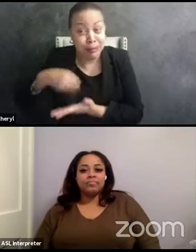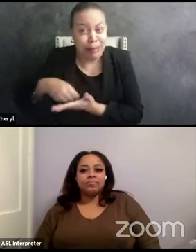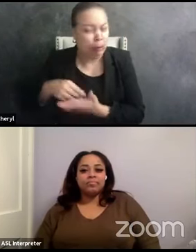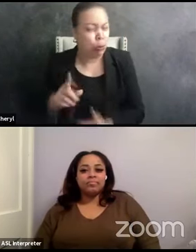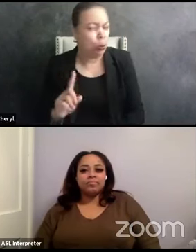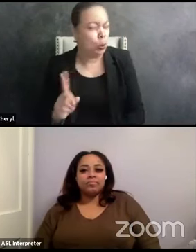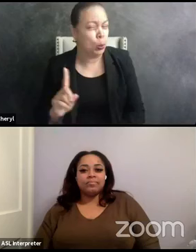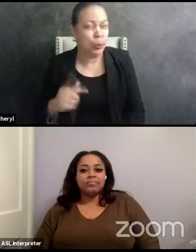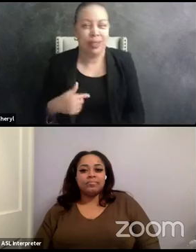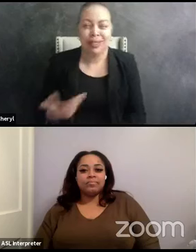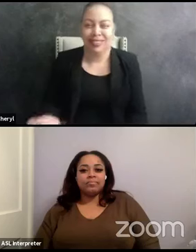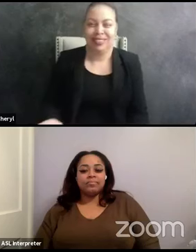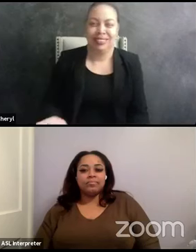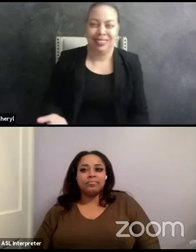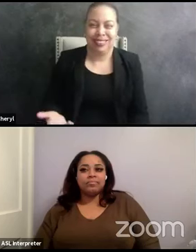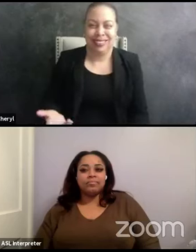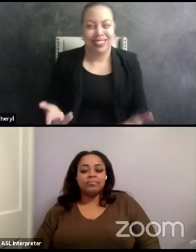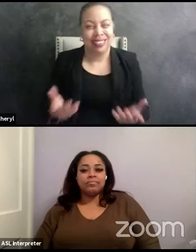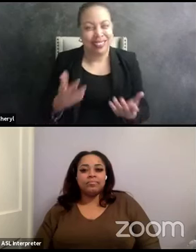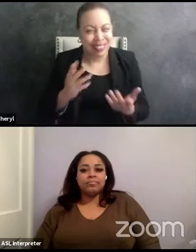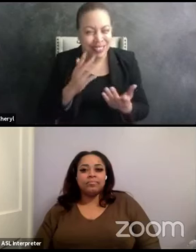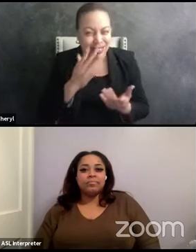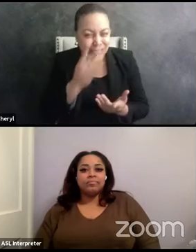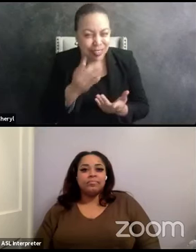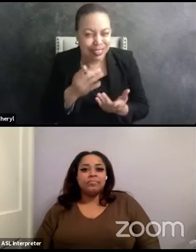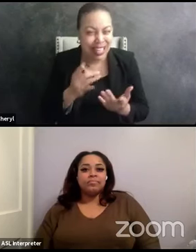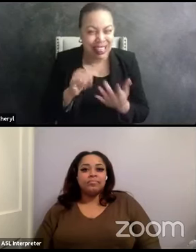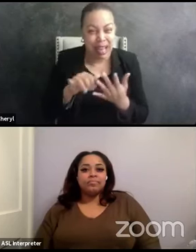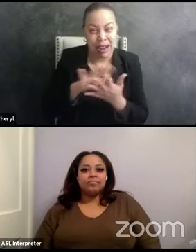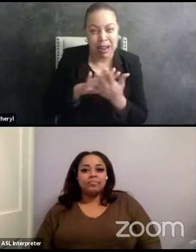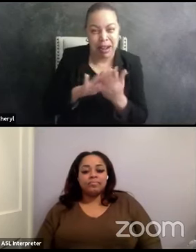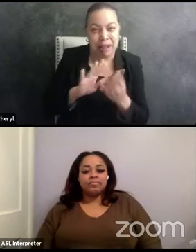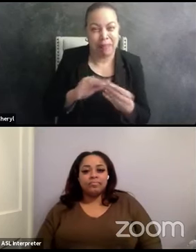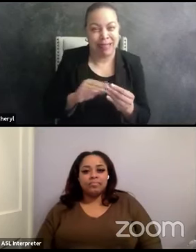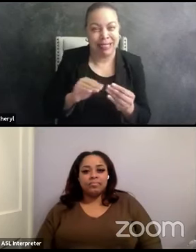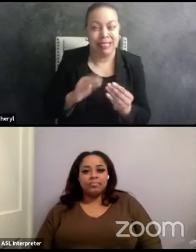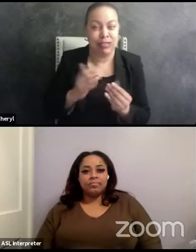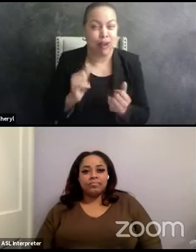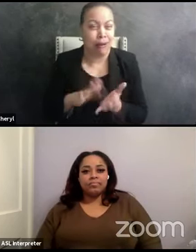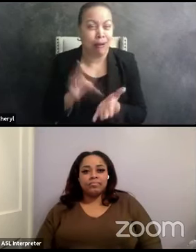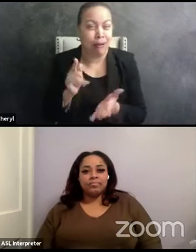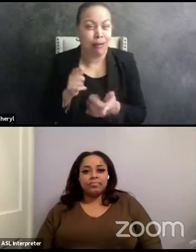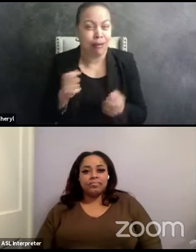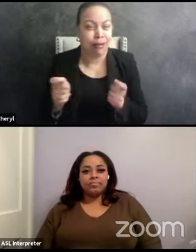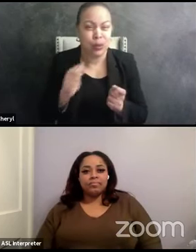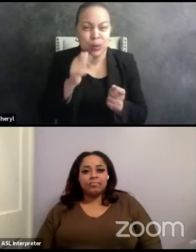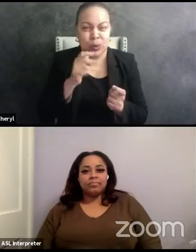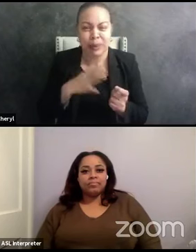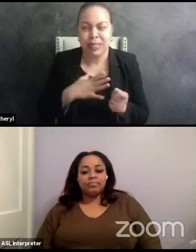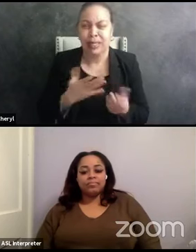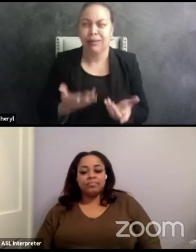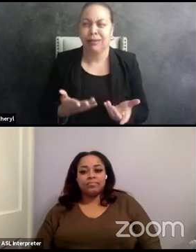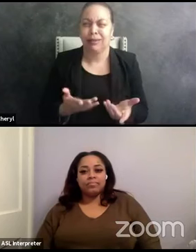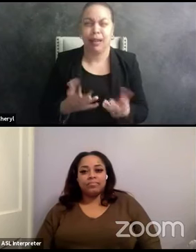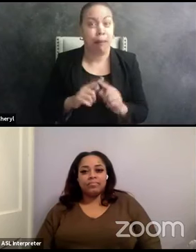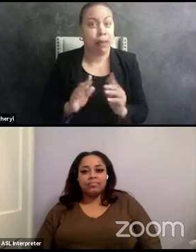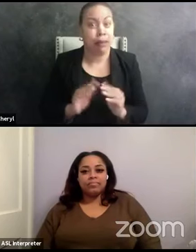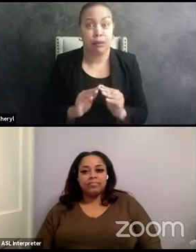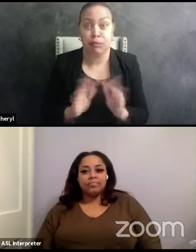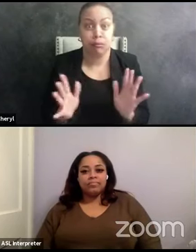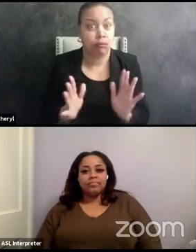personal satisfaction. And so it was just like reading all of the manipulations. It was so blatant